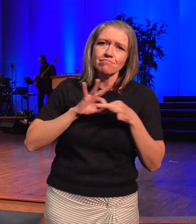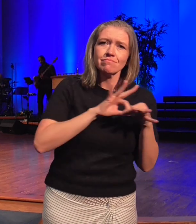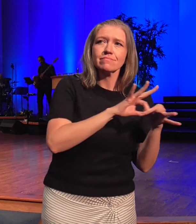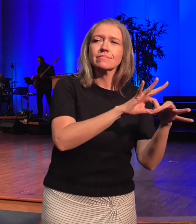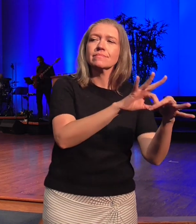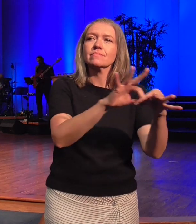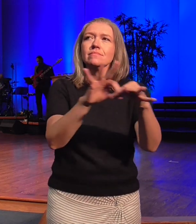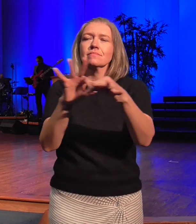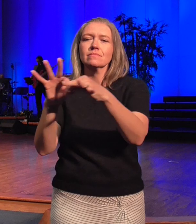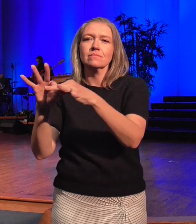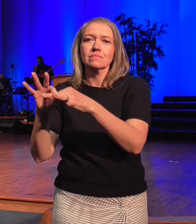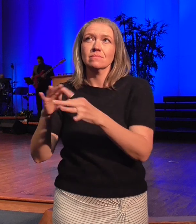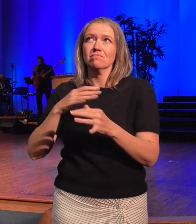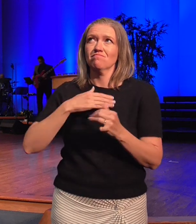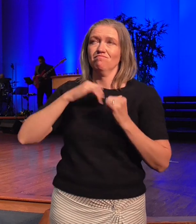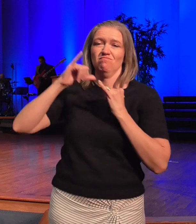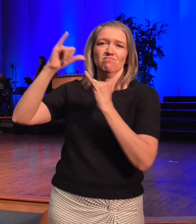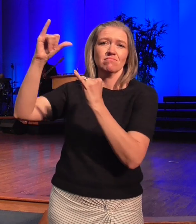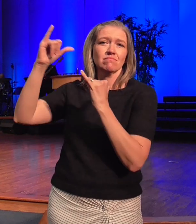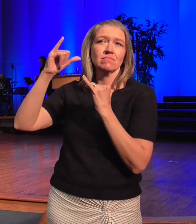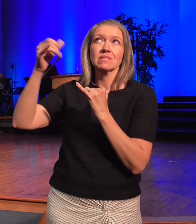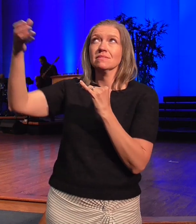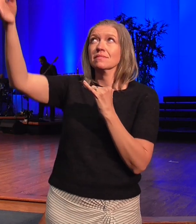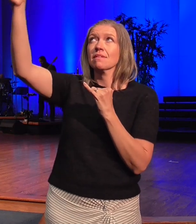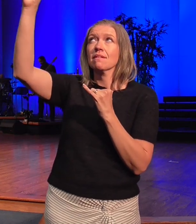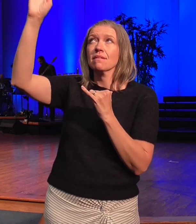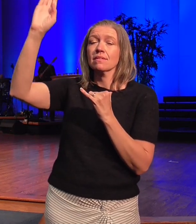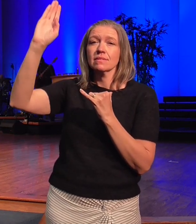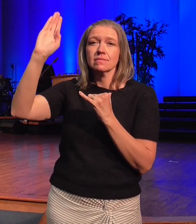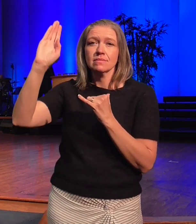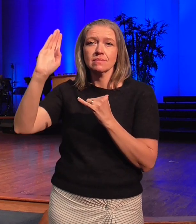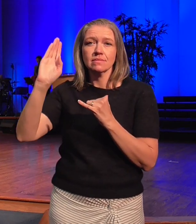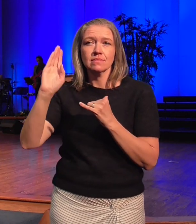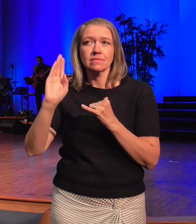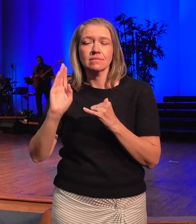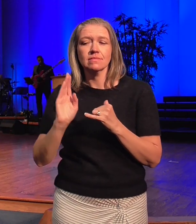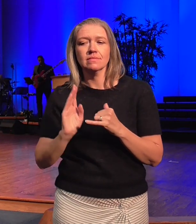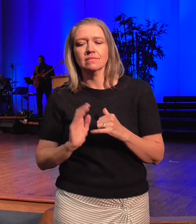each the face of God.